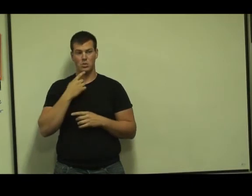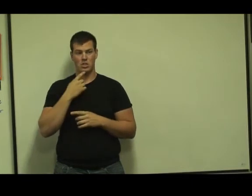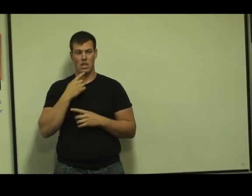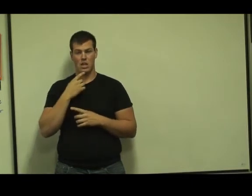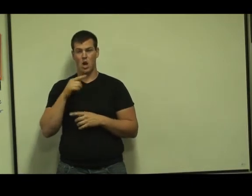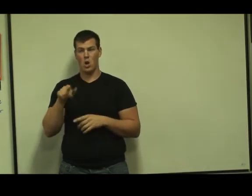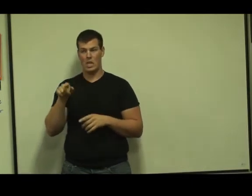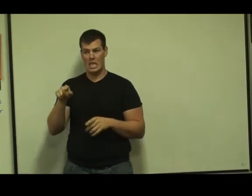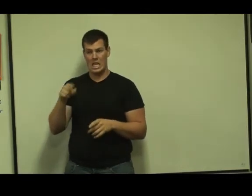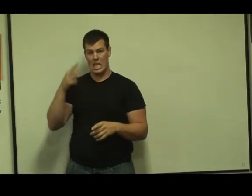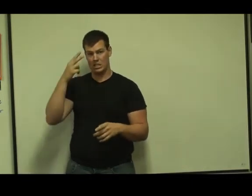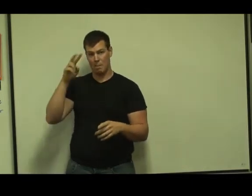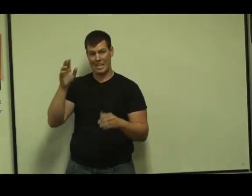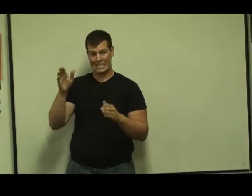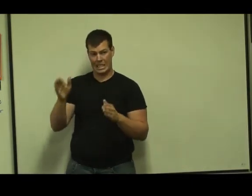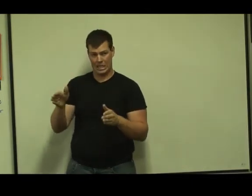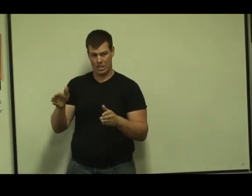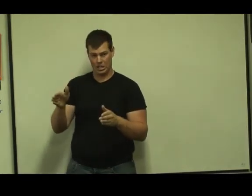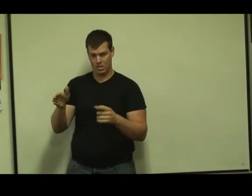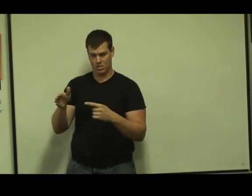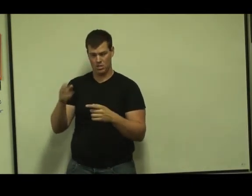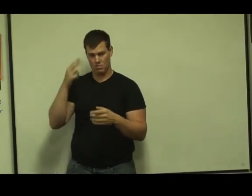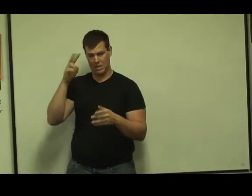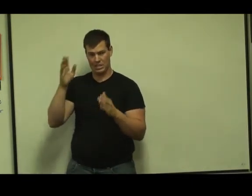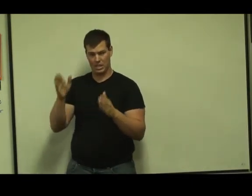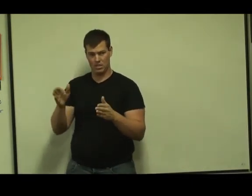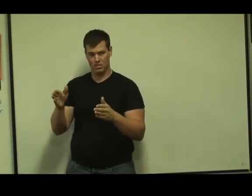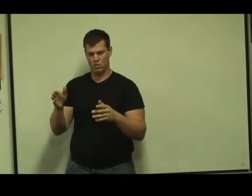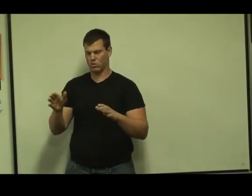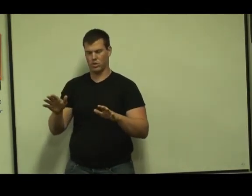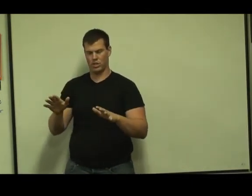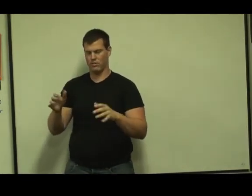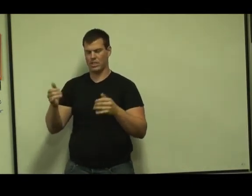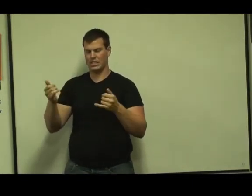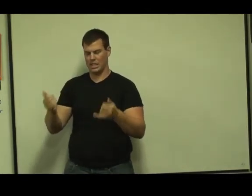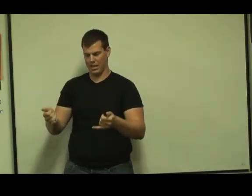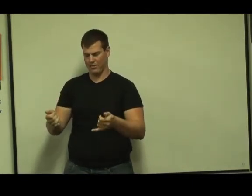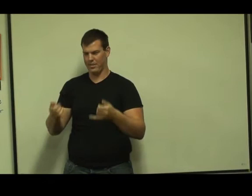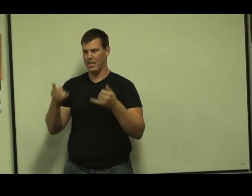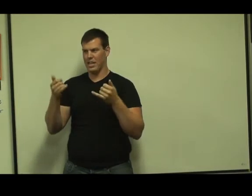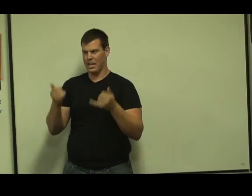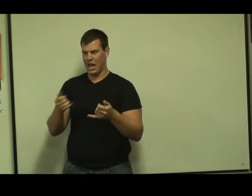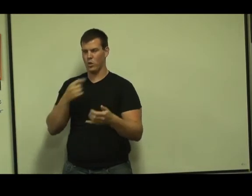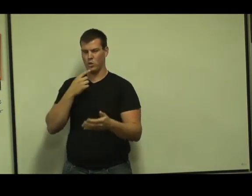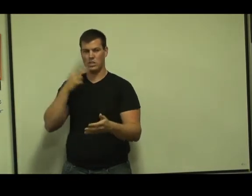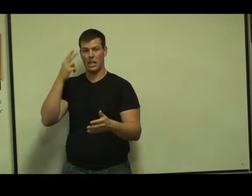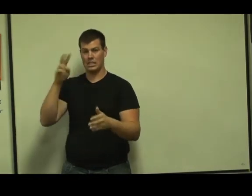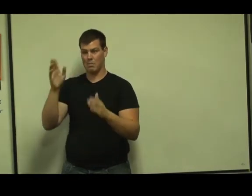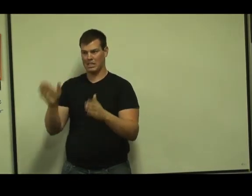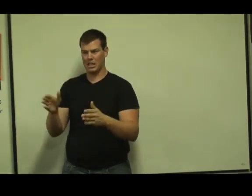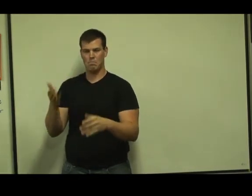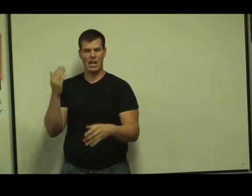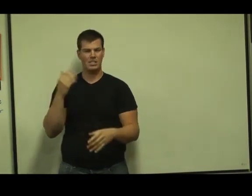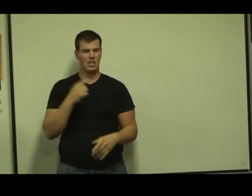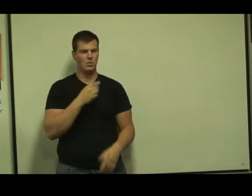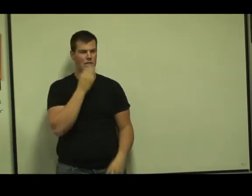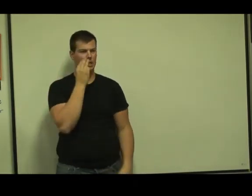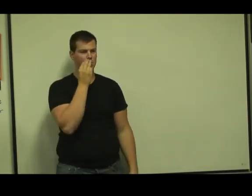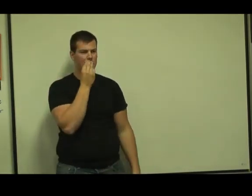you say, oh, it's the Mexican, all right, the jam. Now you say it's Mexican, back in the day you say